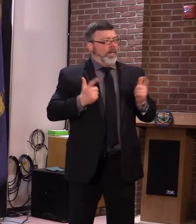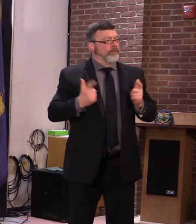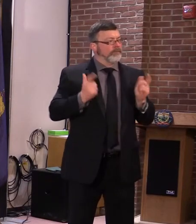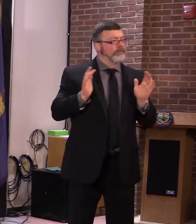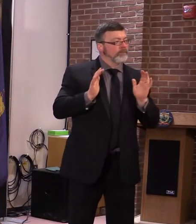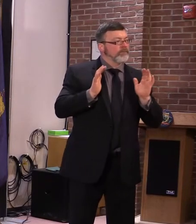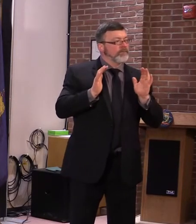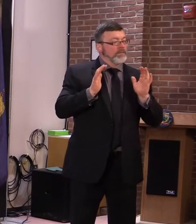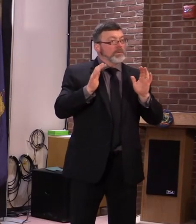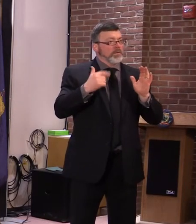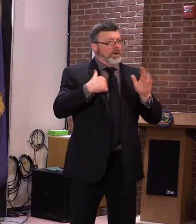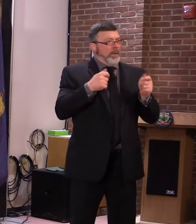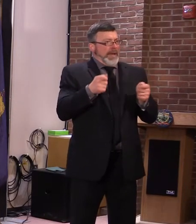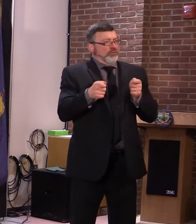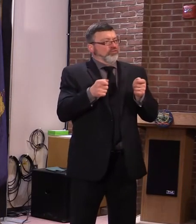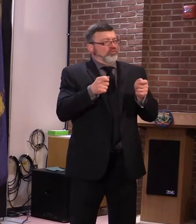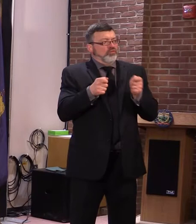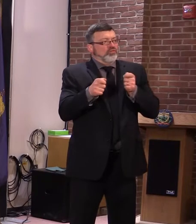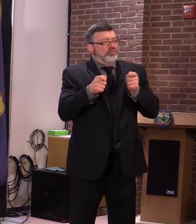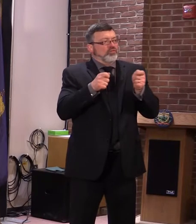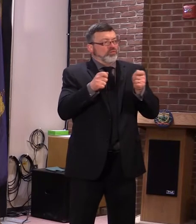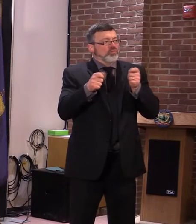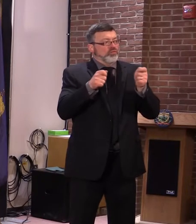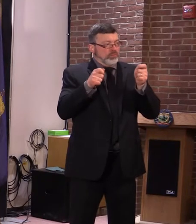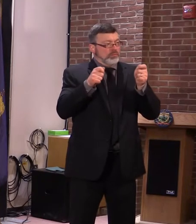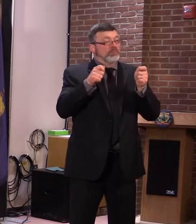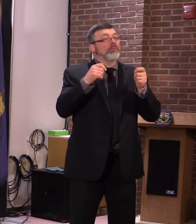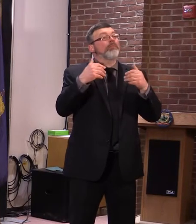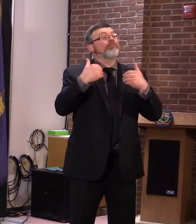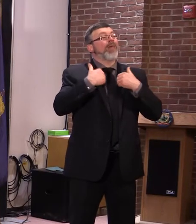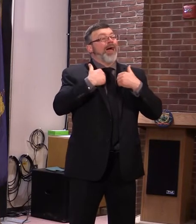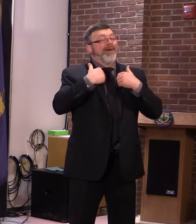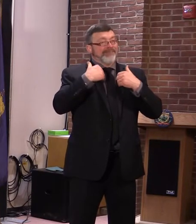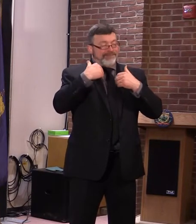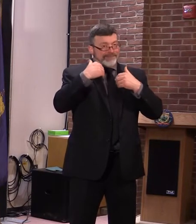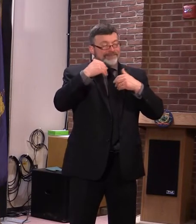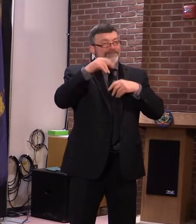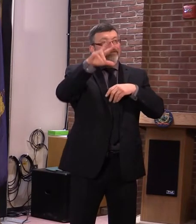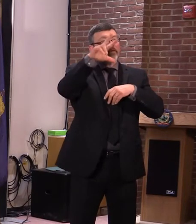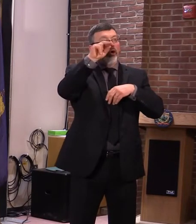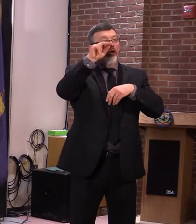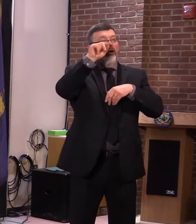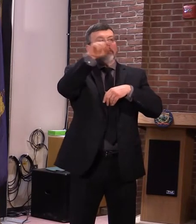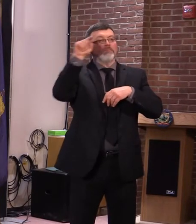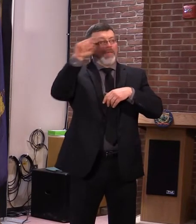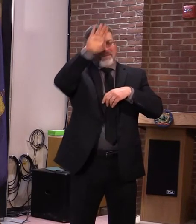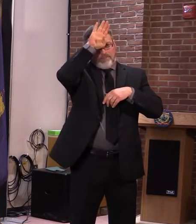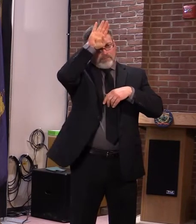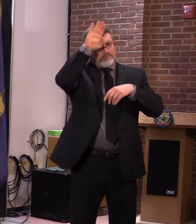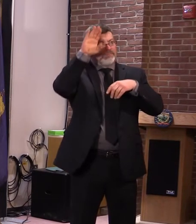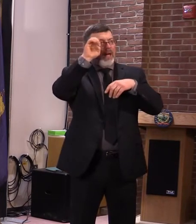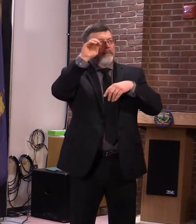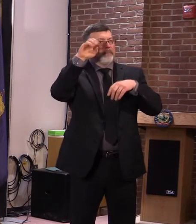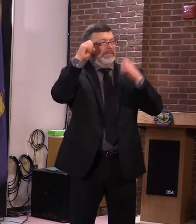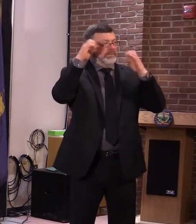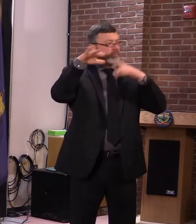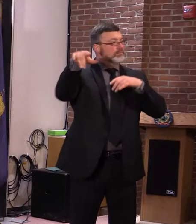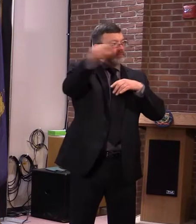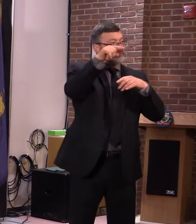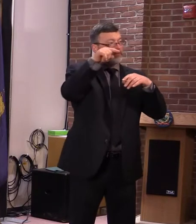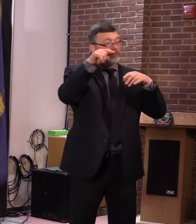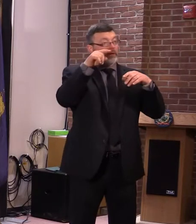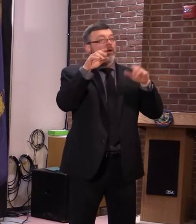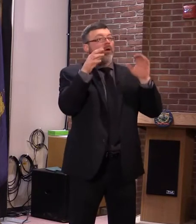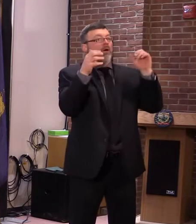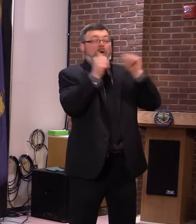initially by bringing in 30 EMS staff and paramedics from FEMA to 3 hospitals. That